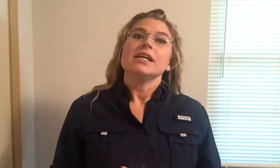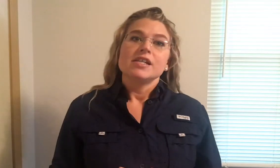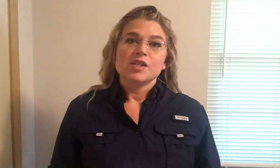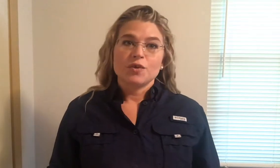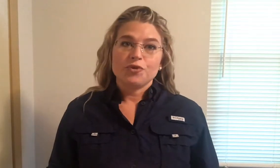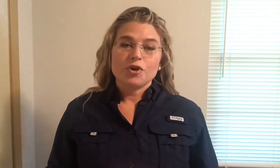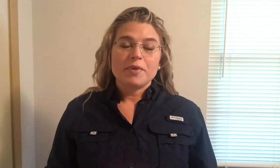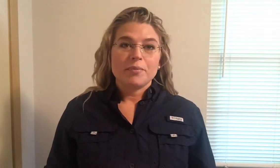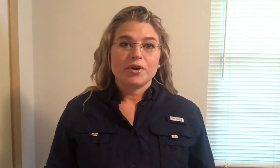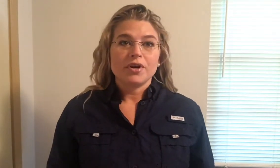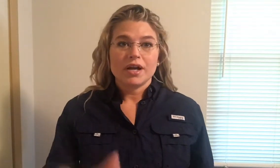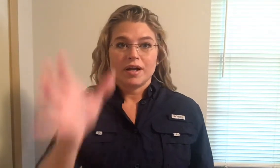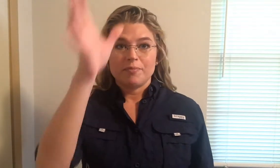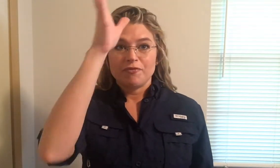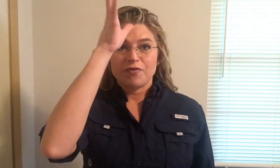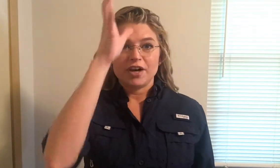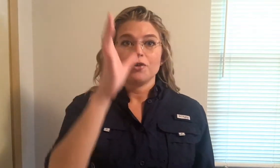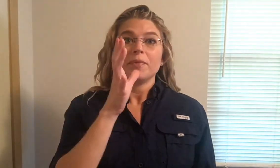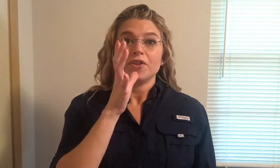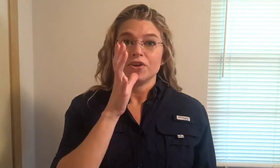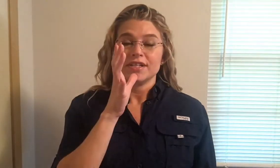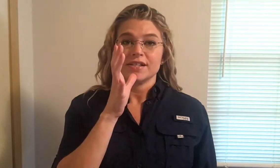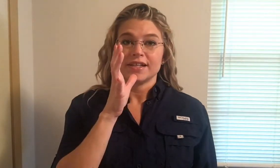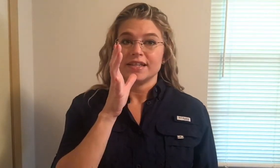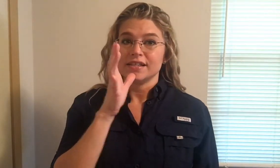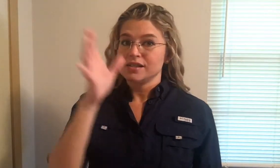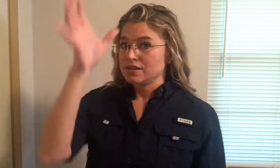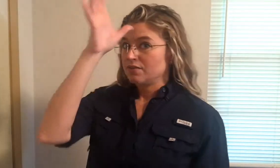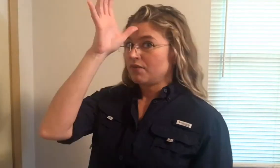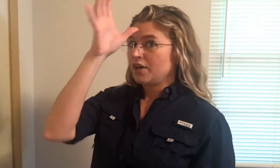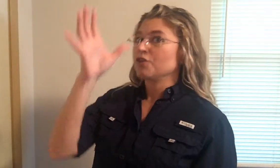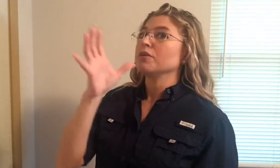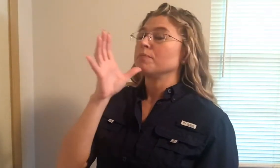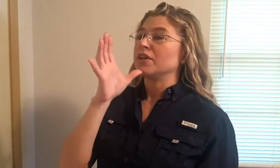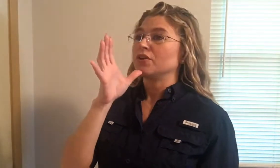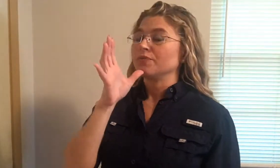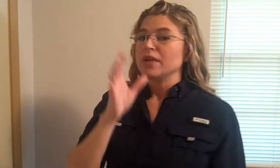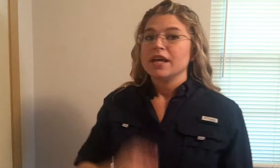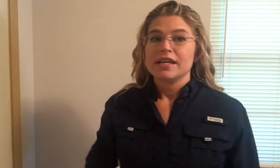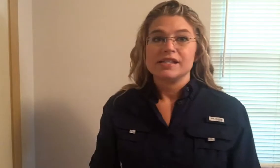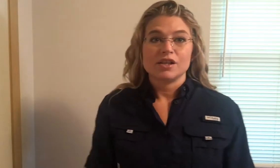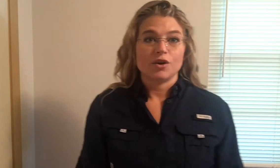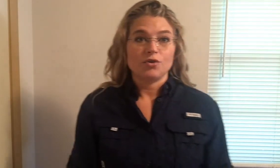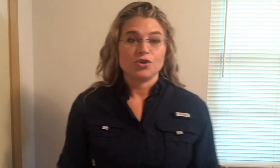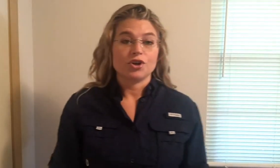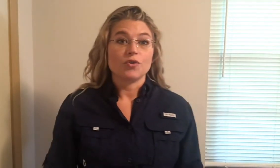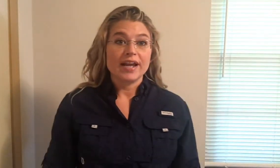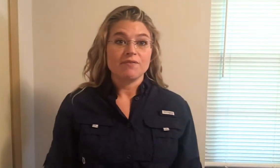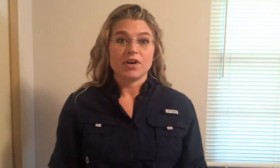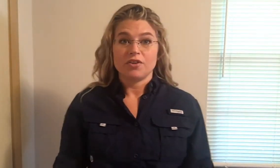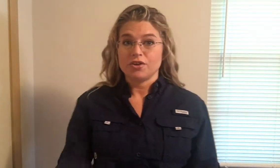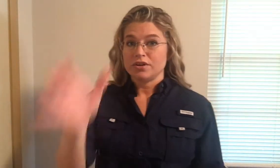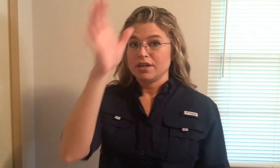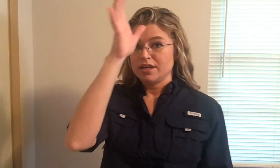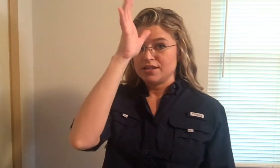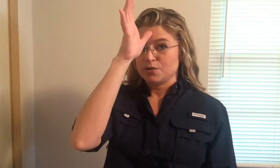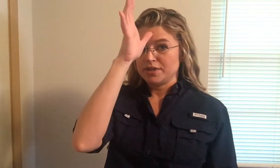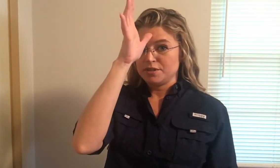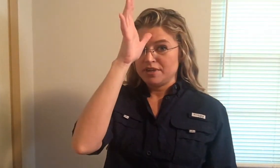So if you'll remember, father, mother is like this, father, mother, and so your grandfather is going to